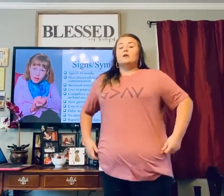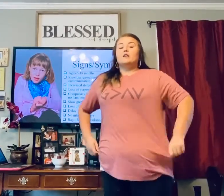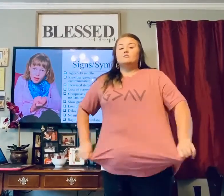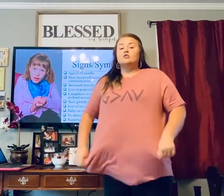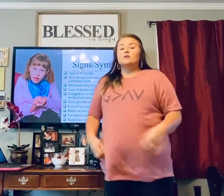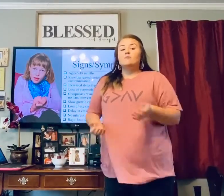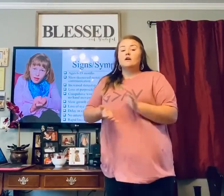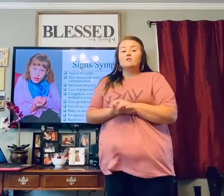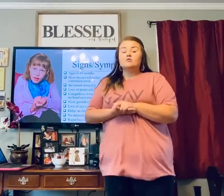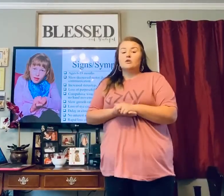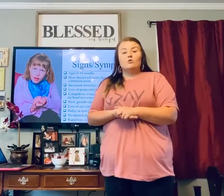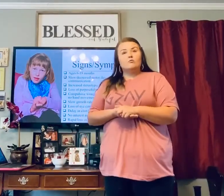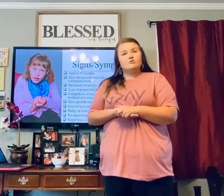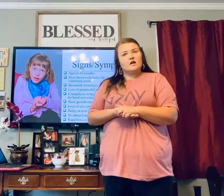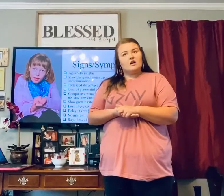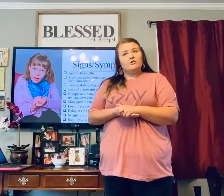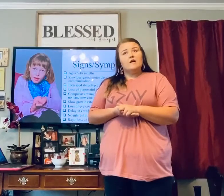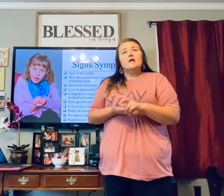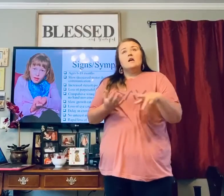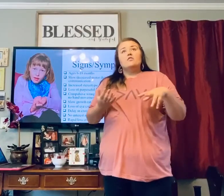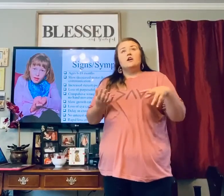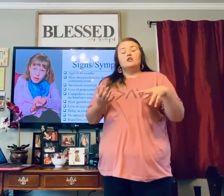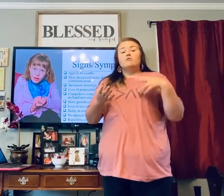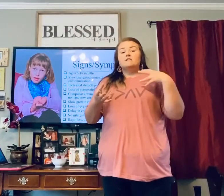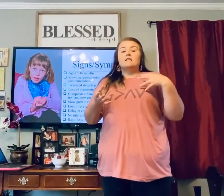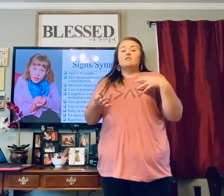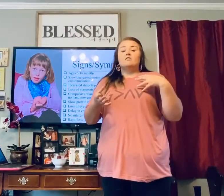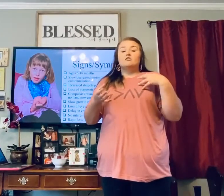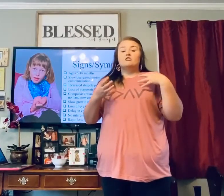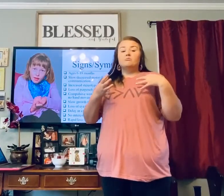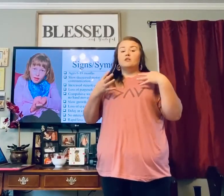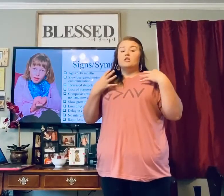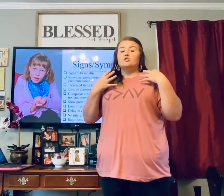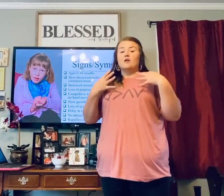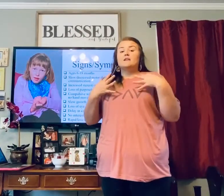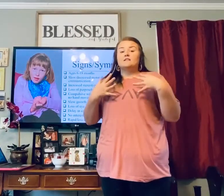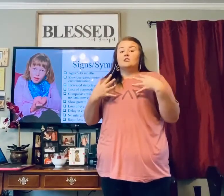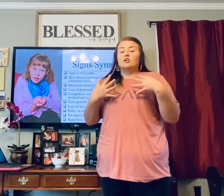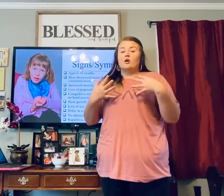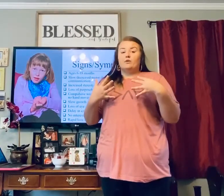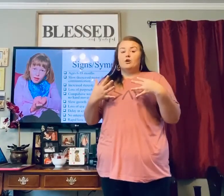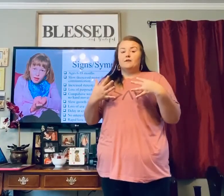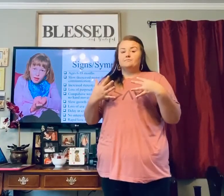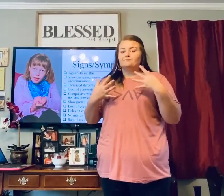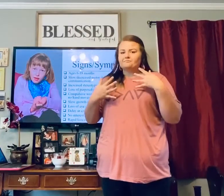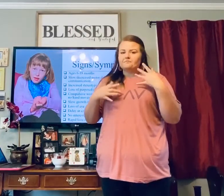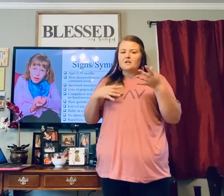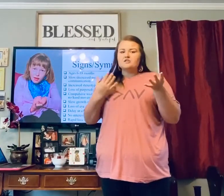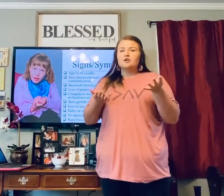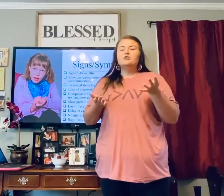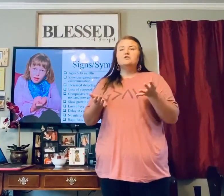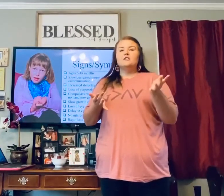Because when you compare them to a normal child, you can see that there's something drastically going on. So usually